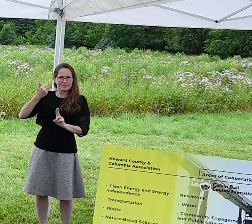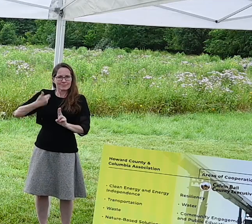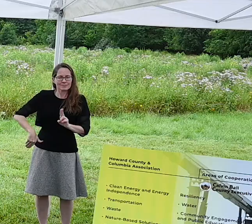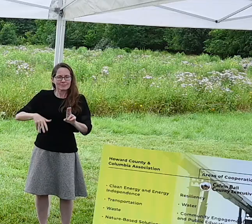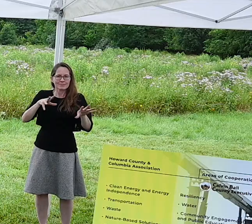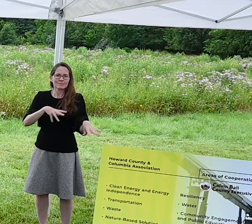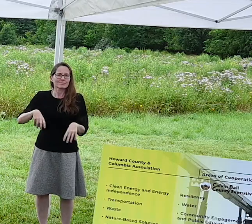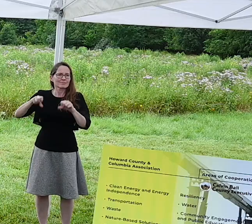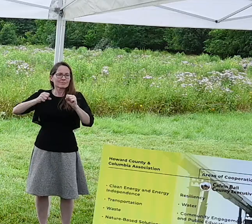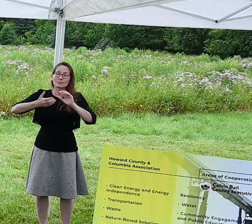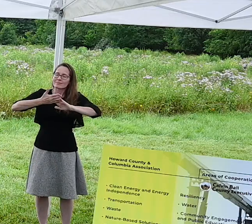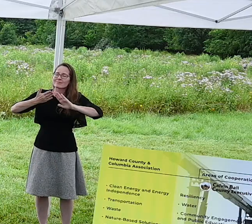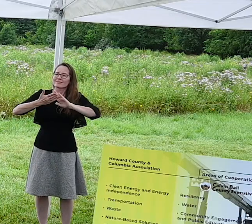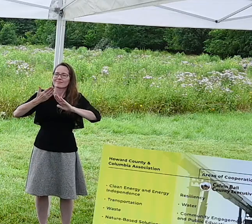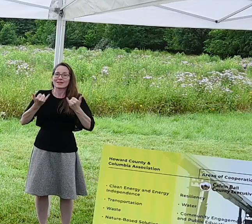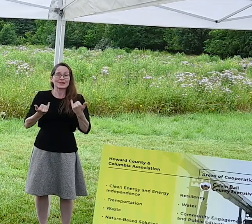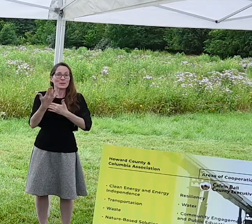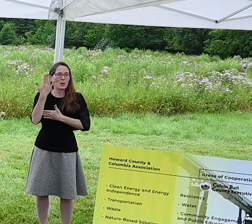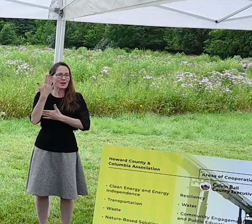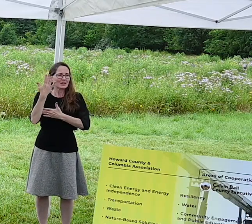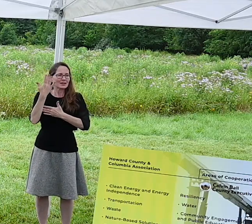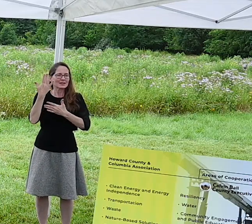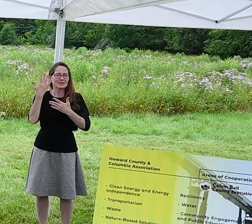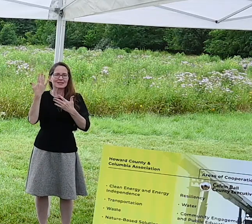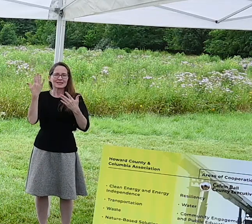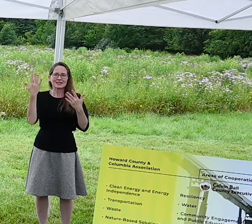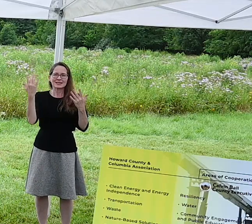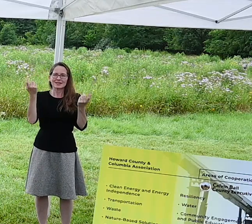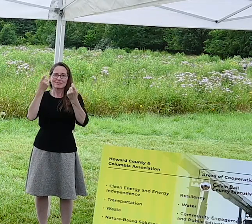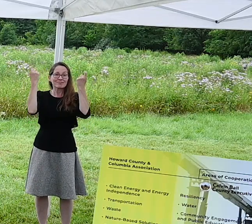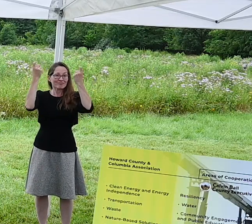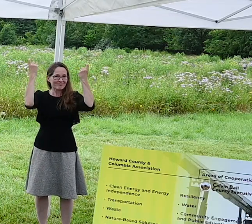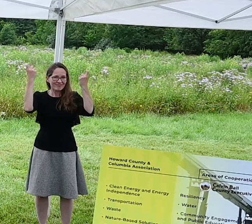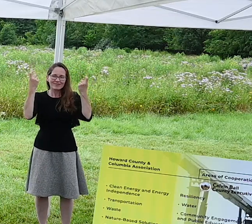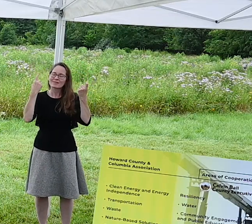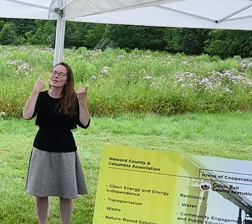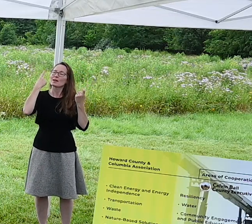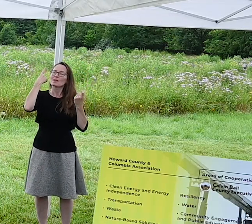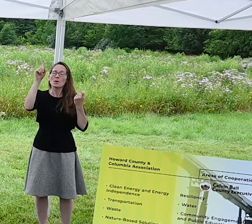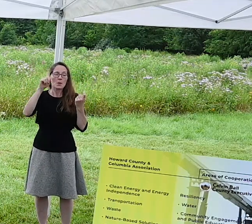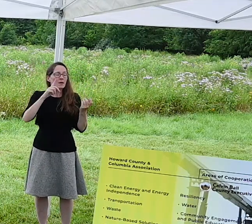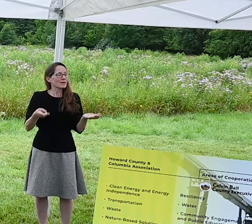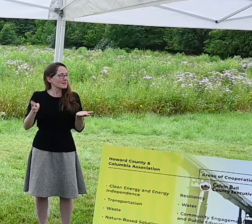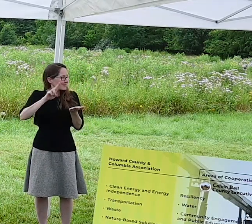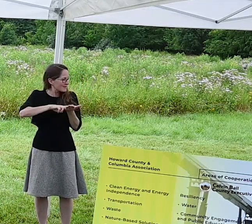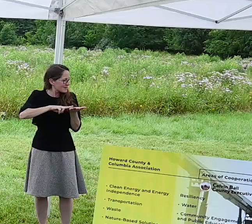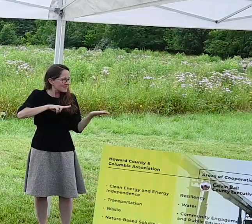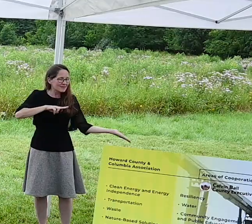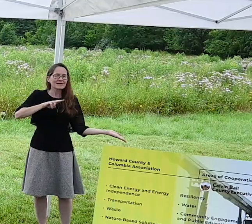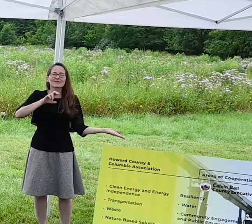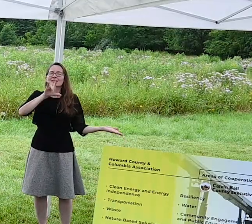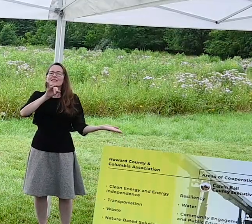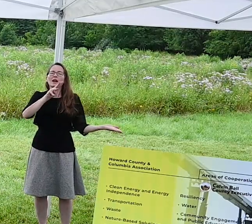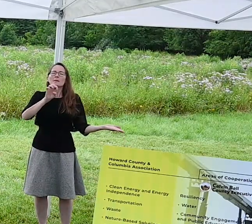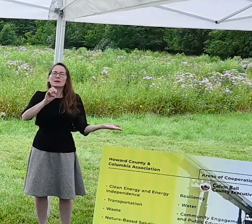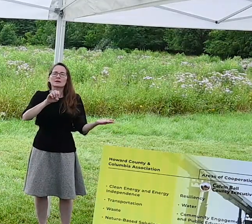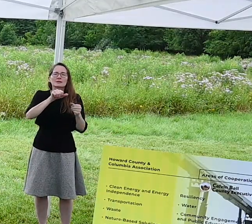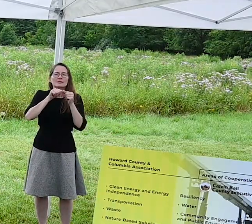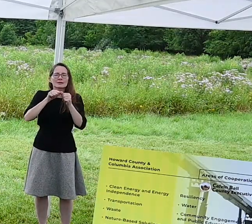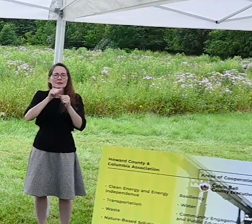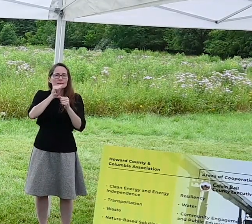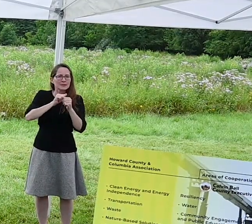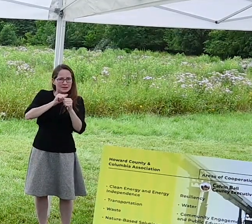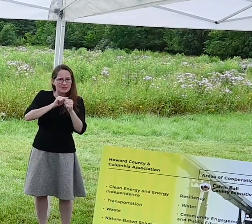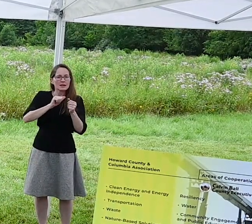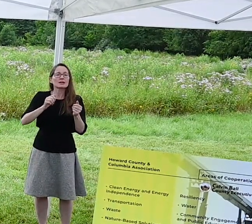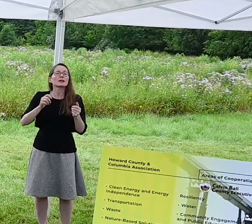ceremony to sign the cooperation agreement on climate and sustainability between Howard County government and